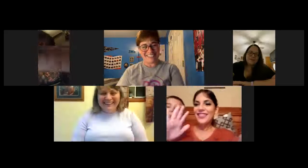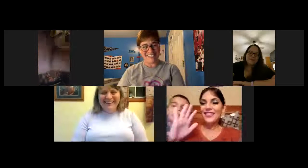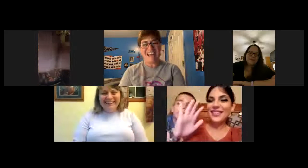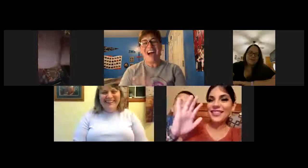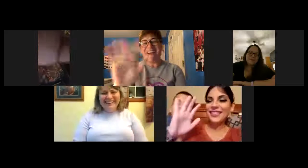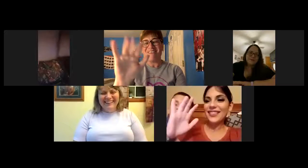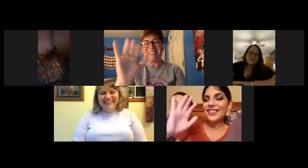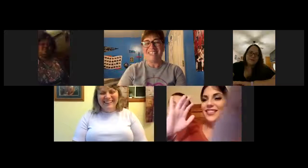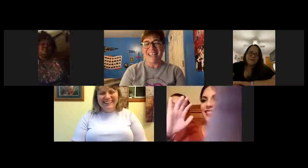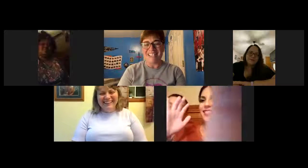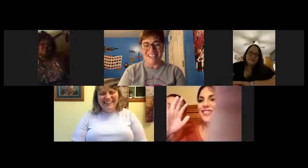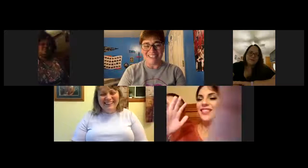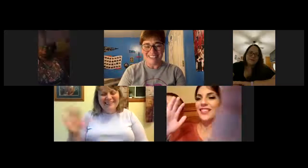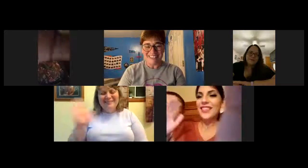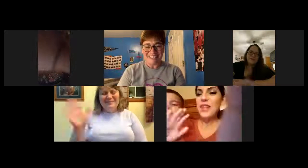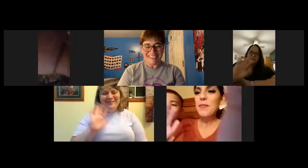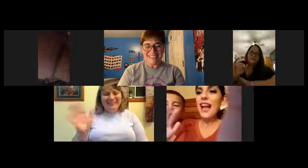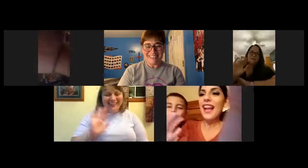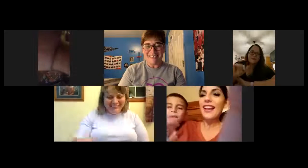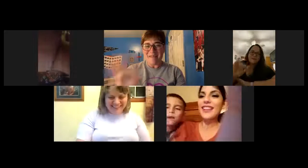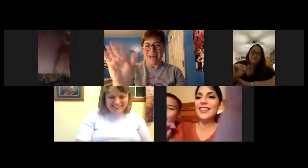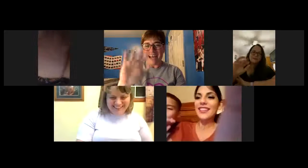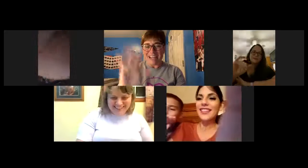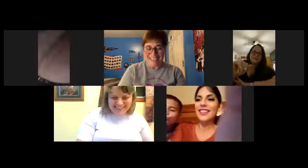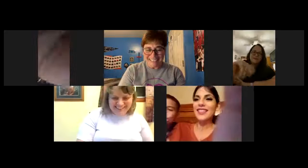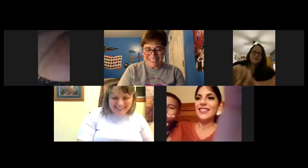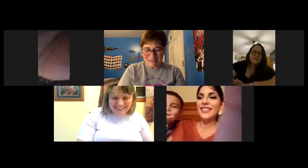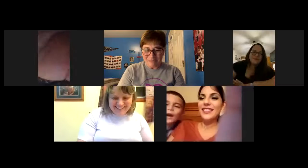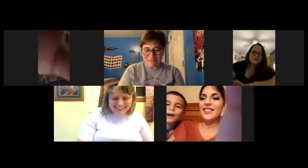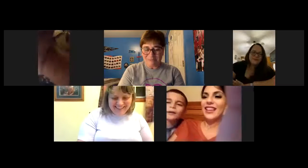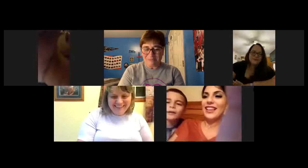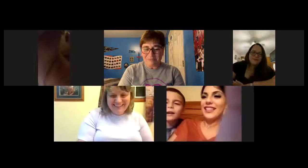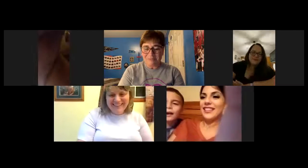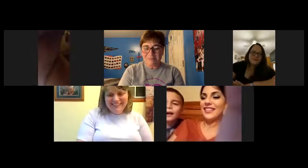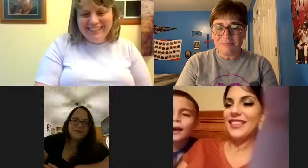absolutely. All right, we'll see you guys later. Bye.